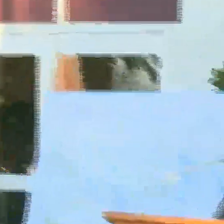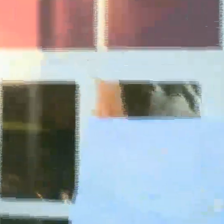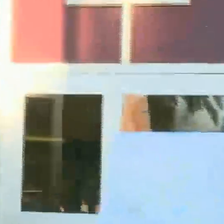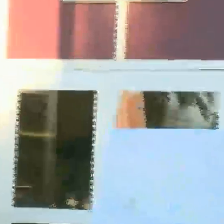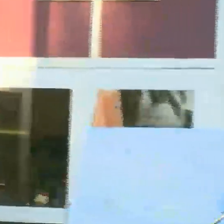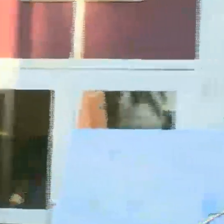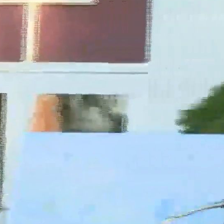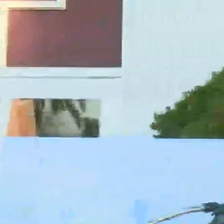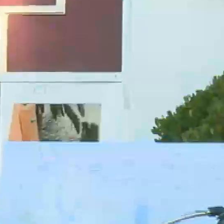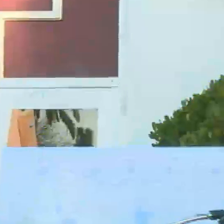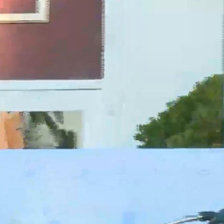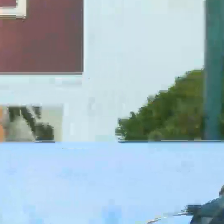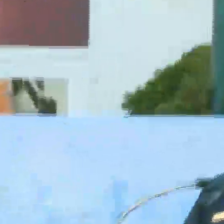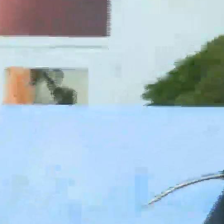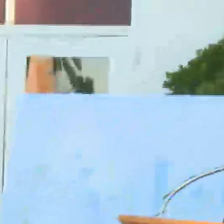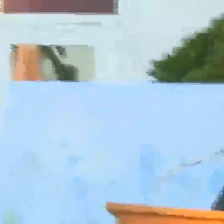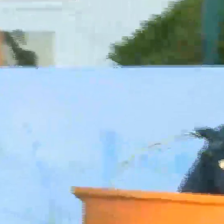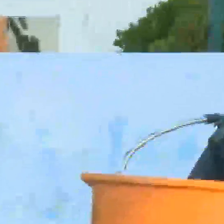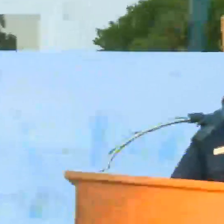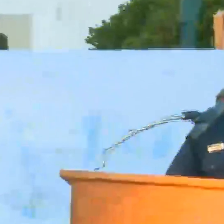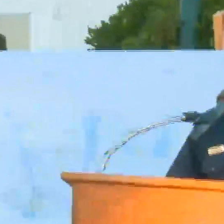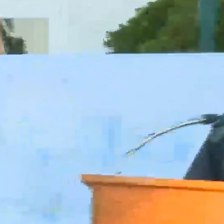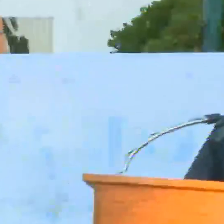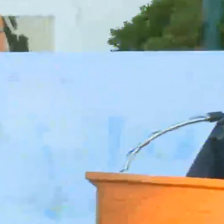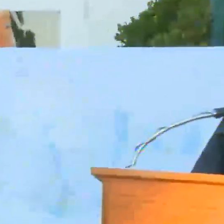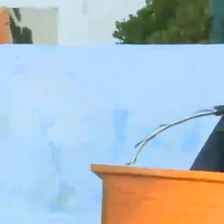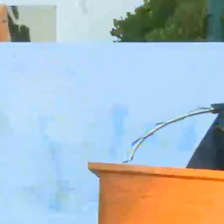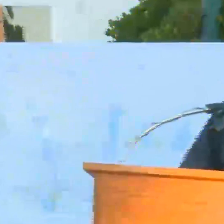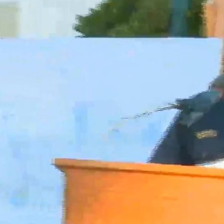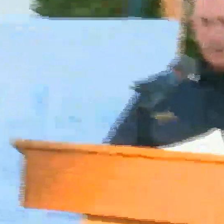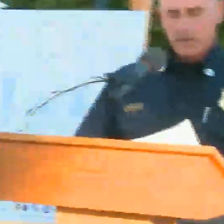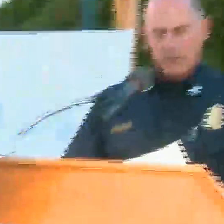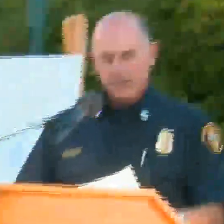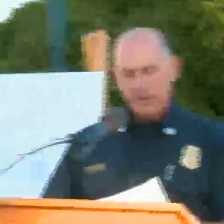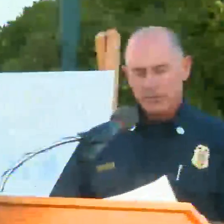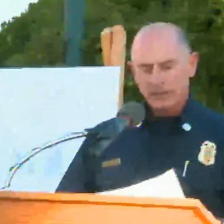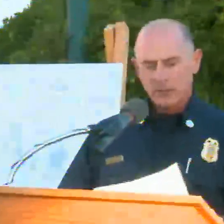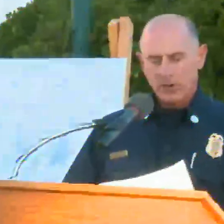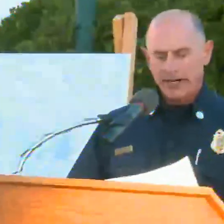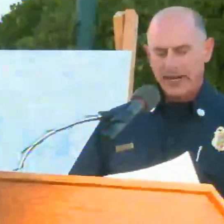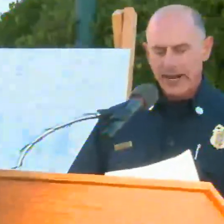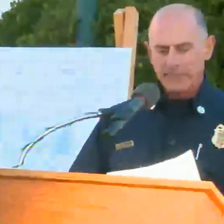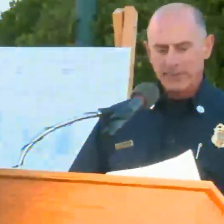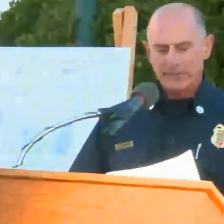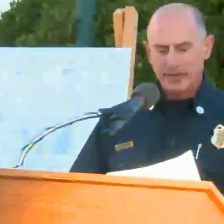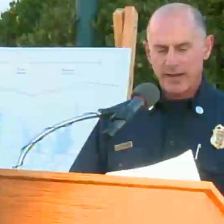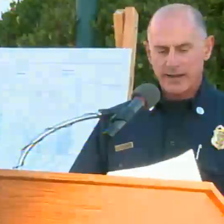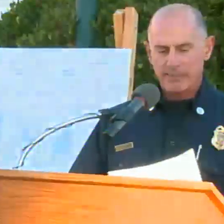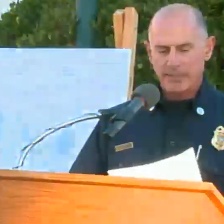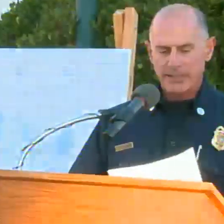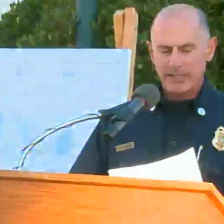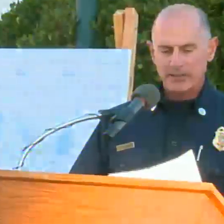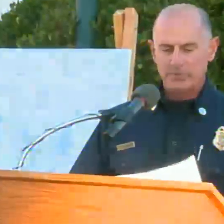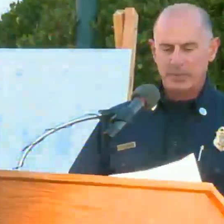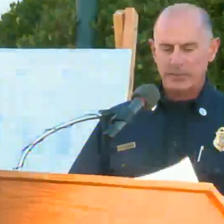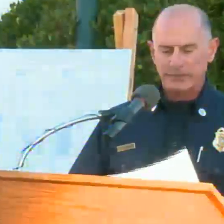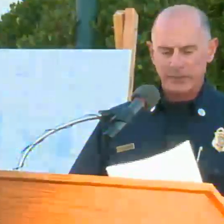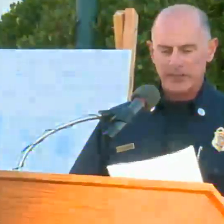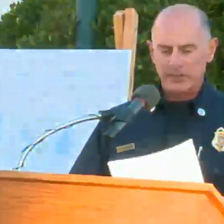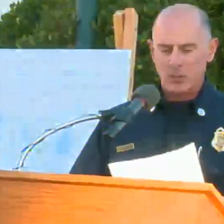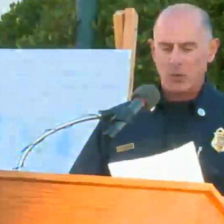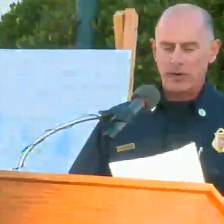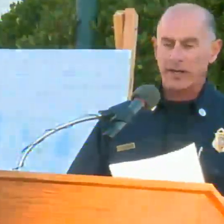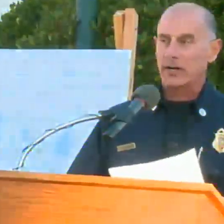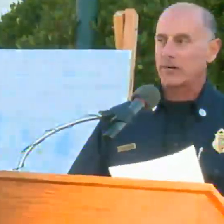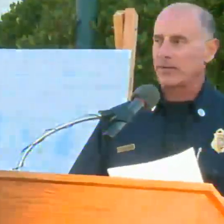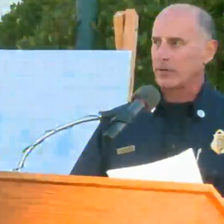Grimmesey. She's with the Santa Barbara County Behavior and Wellness. Followed by Laura Kamp, Camp. She's Public